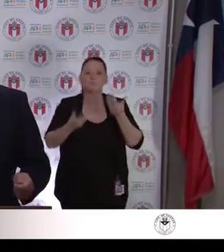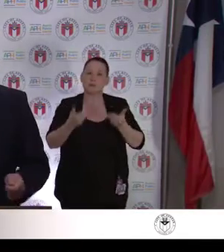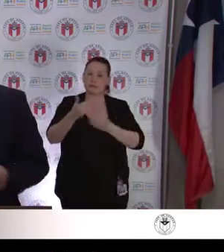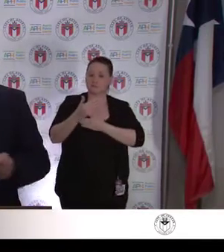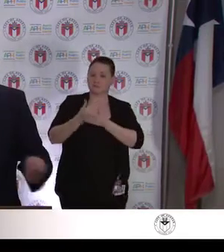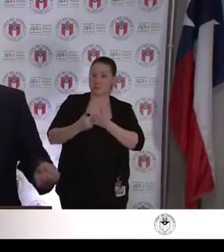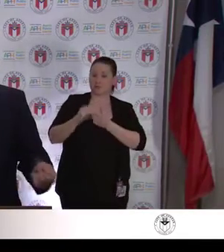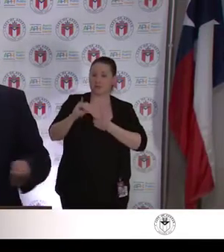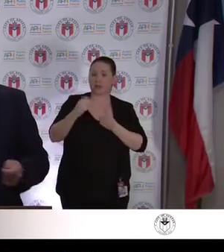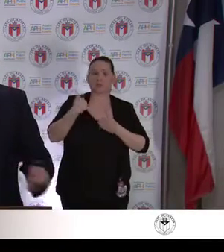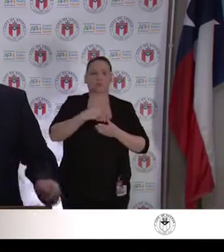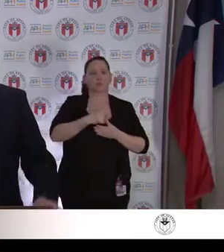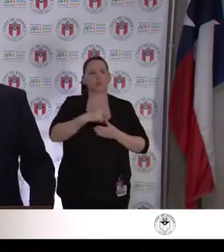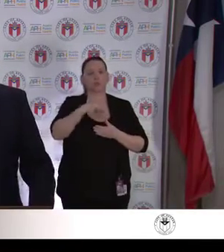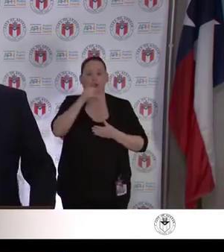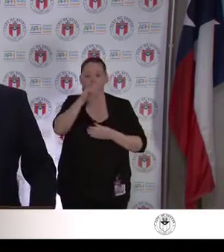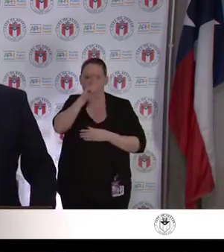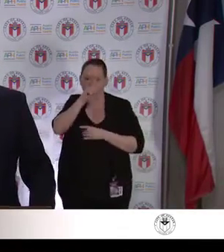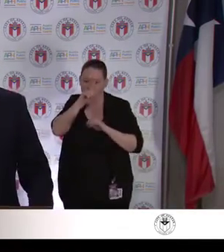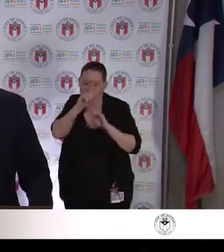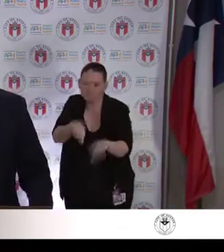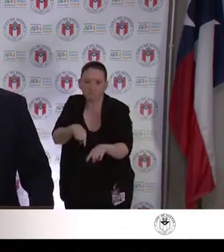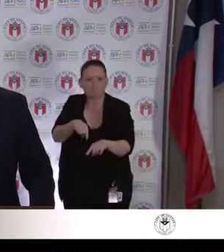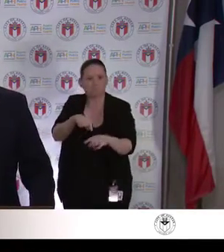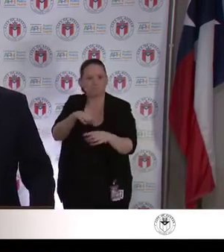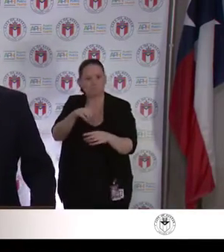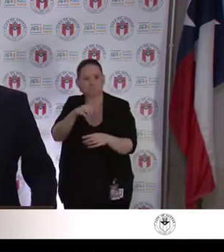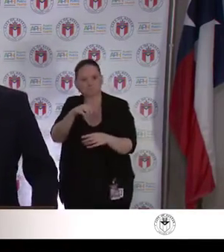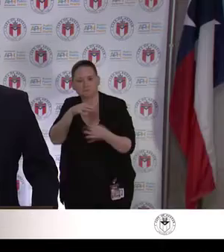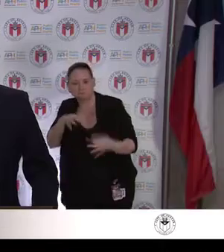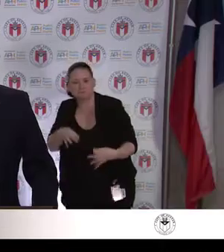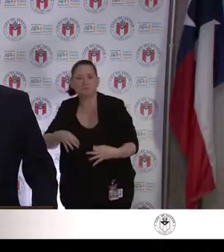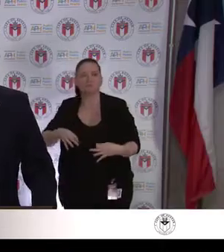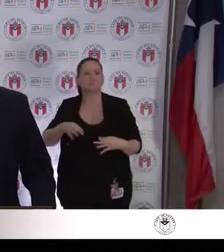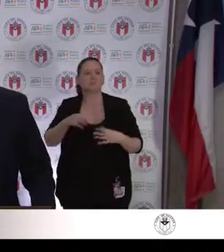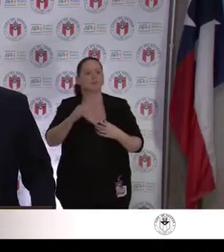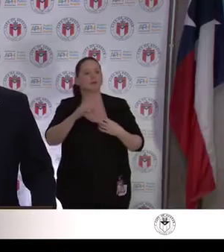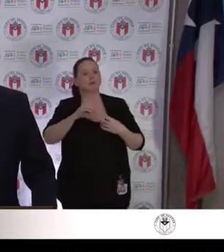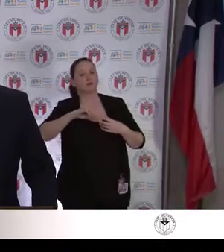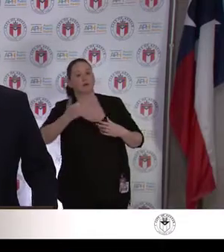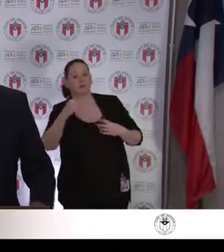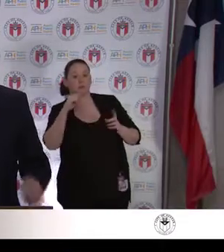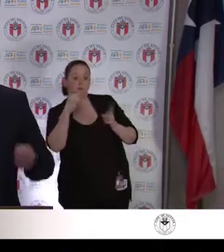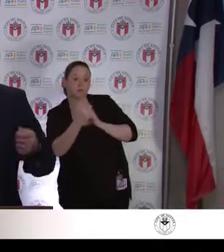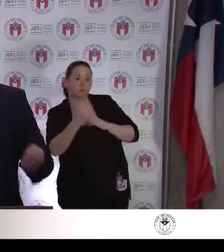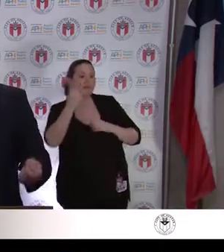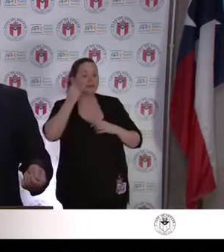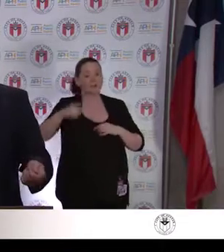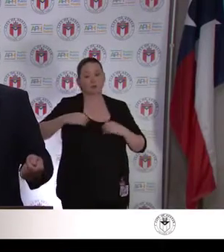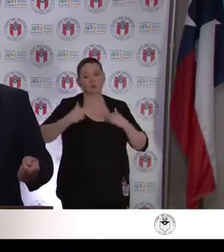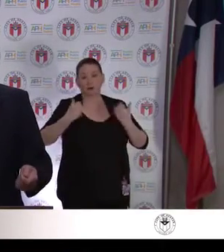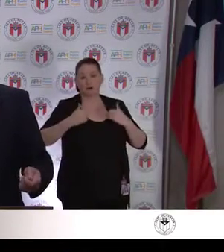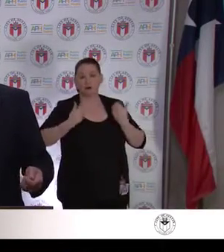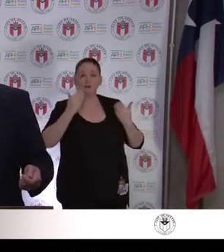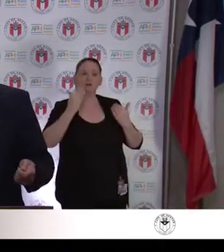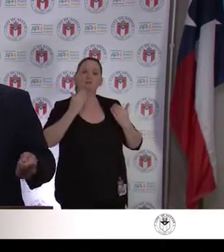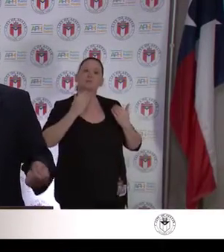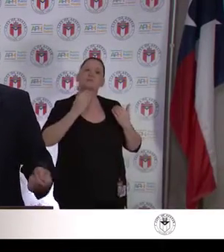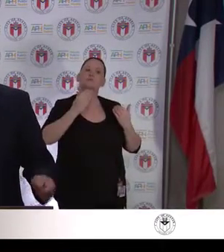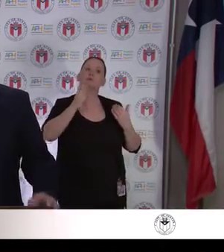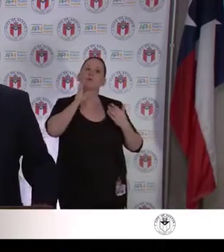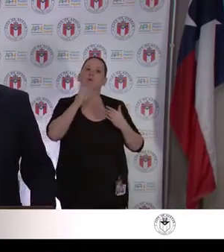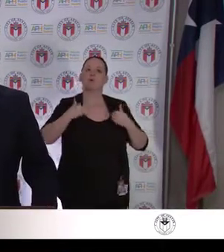of that is we haven't really given direction otherwise. Part of that might be that if you're younger, you're not going to manifest the